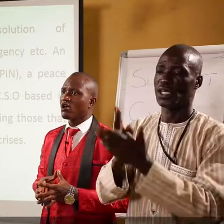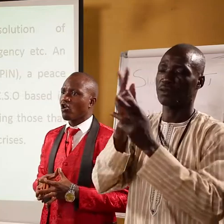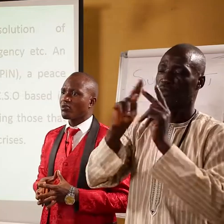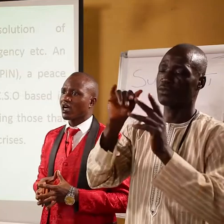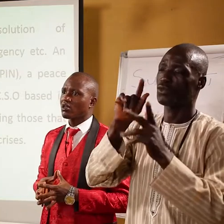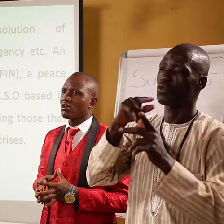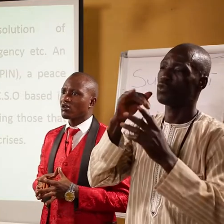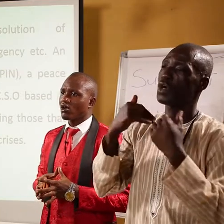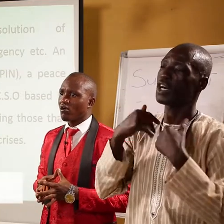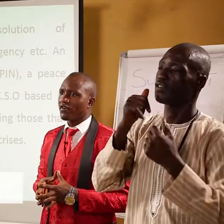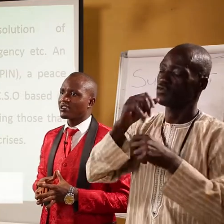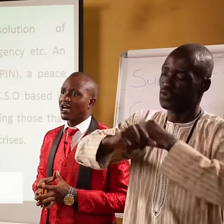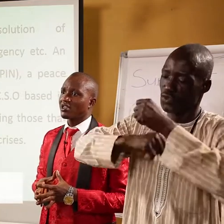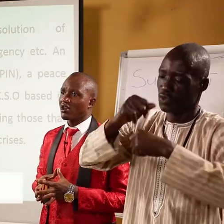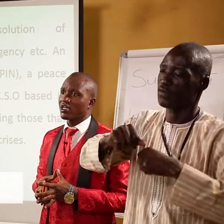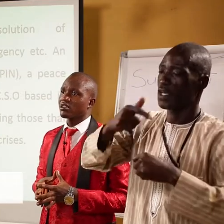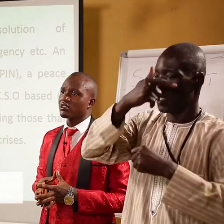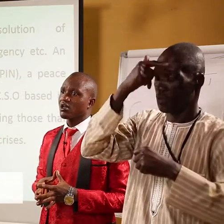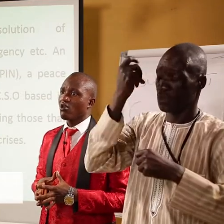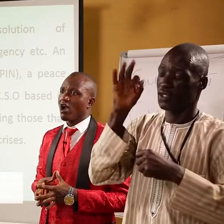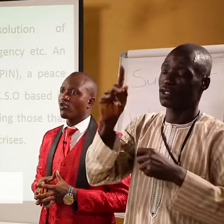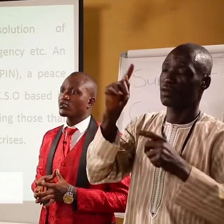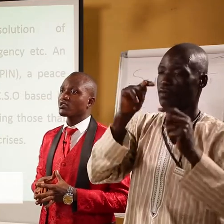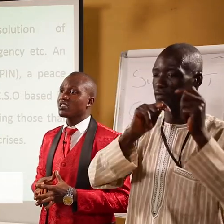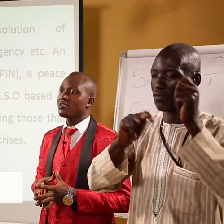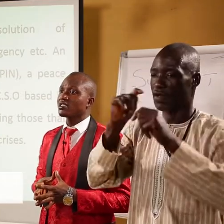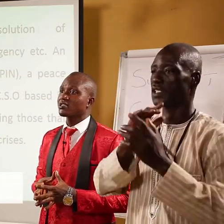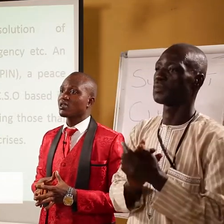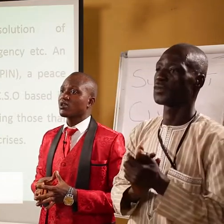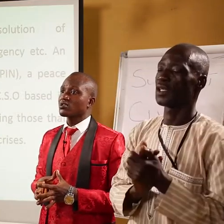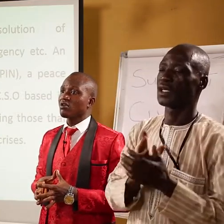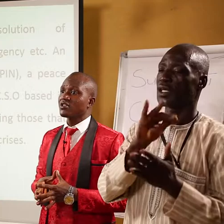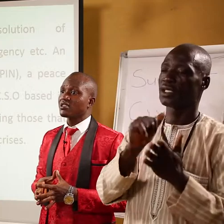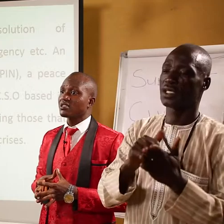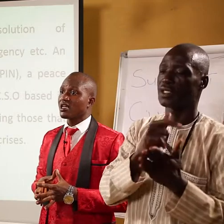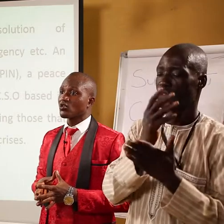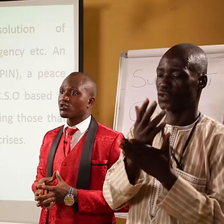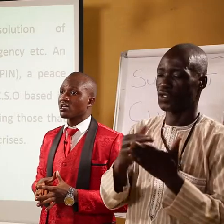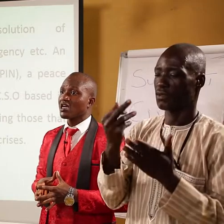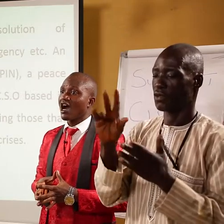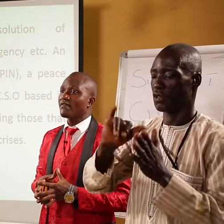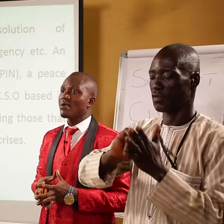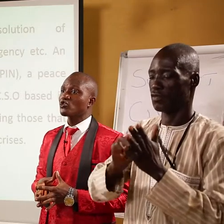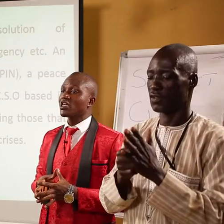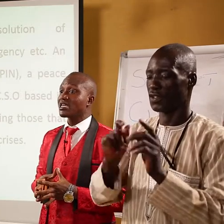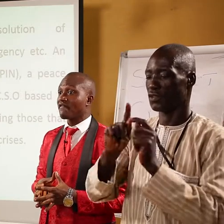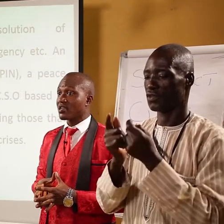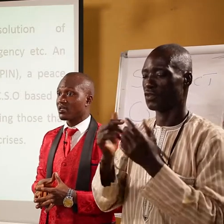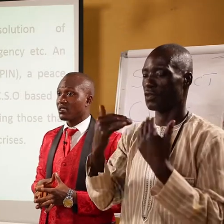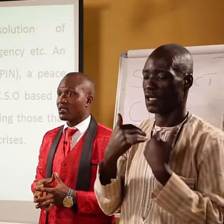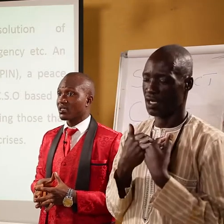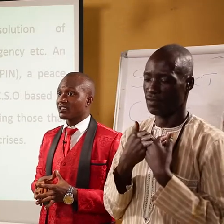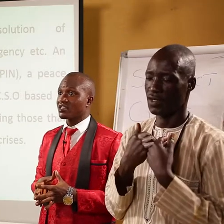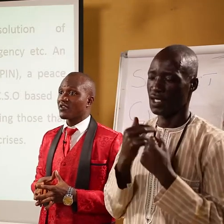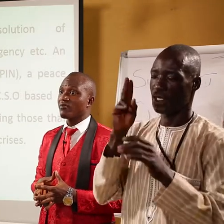of communal conflicts and crises. We have also seen that some of these CSOs have been able to